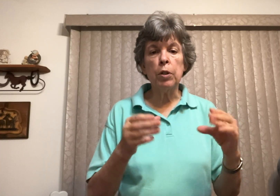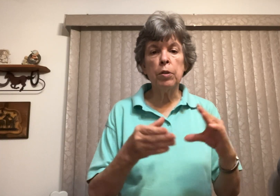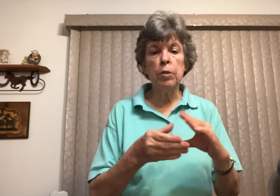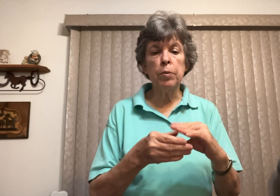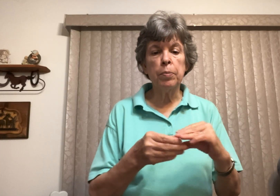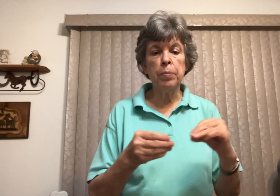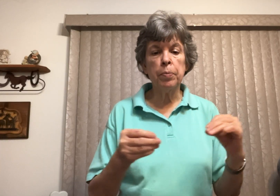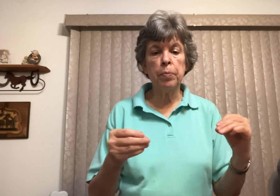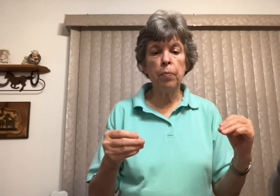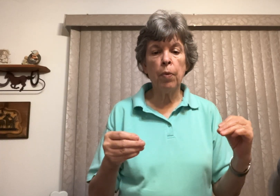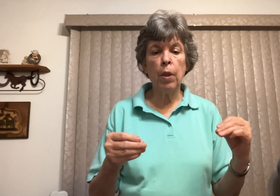stories